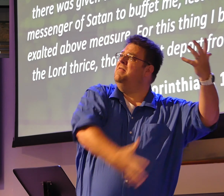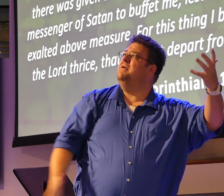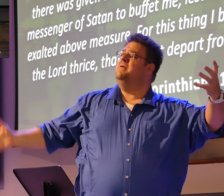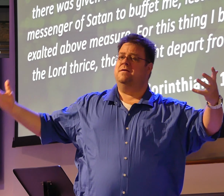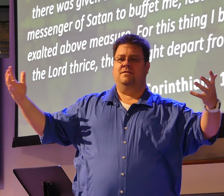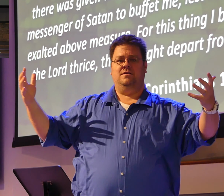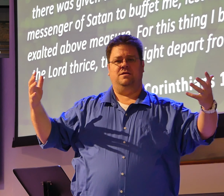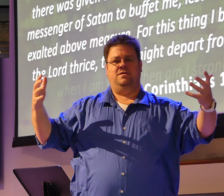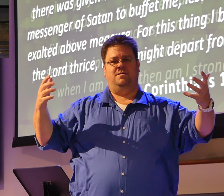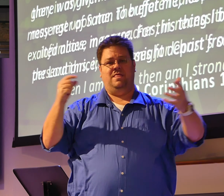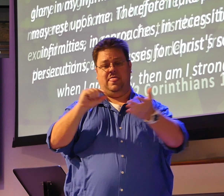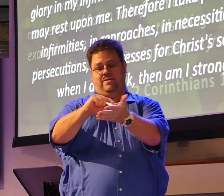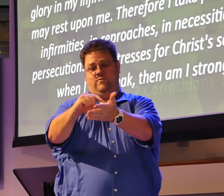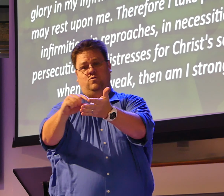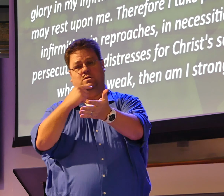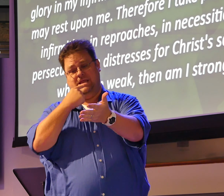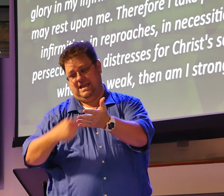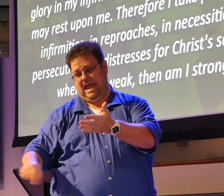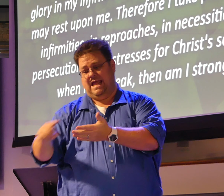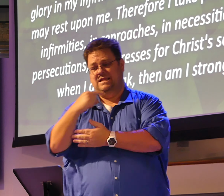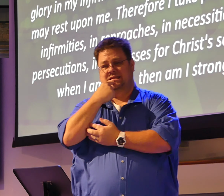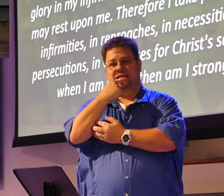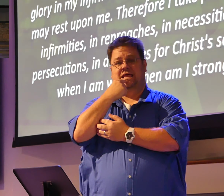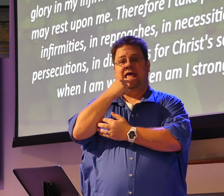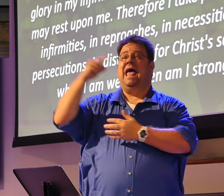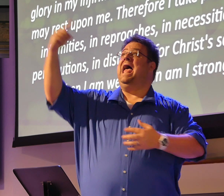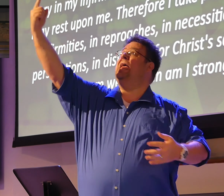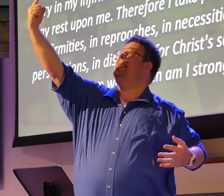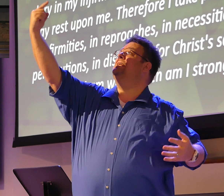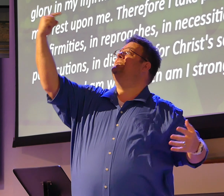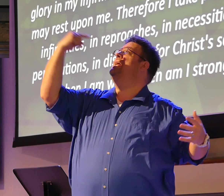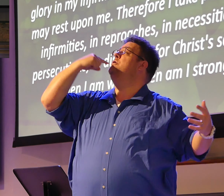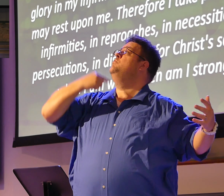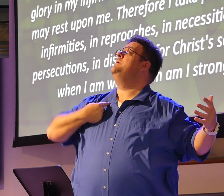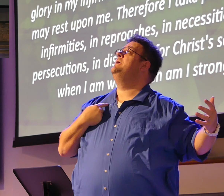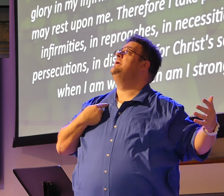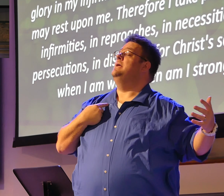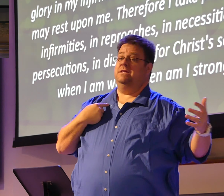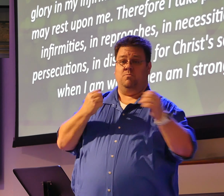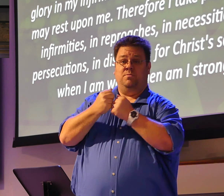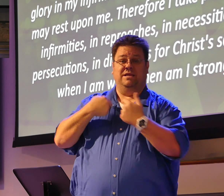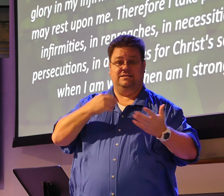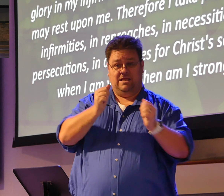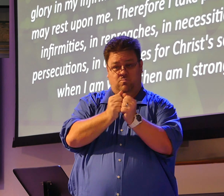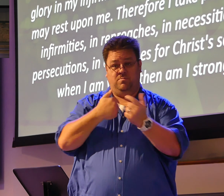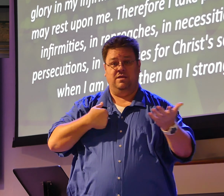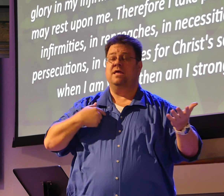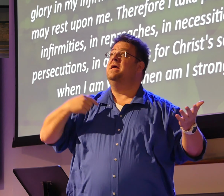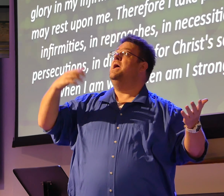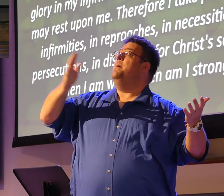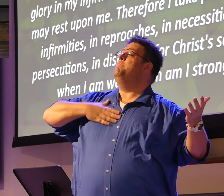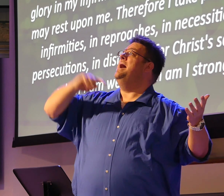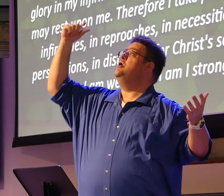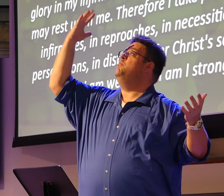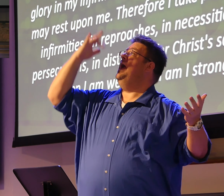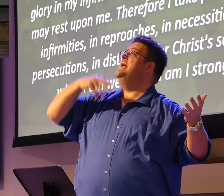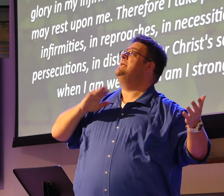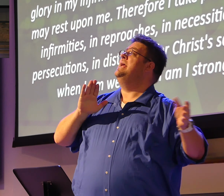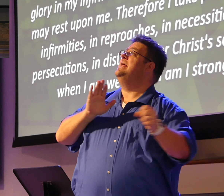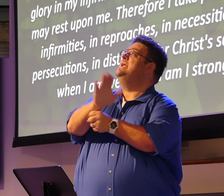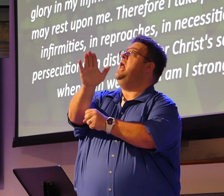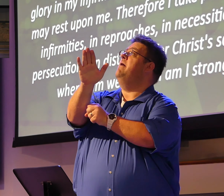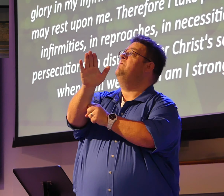me and then look at the next verse here it says and he said unto me say it with you say it with me